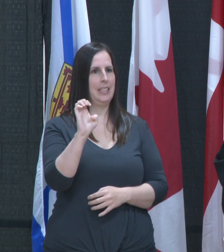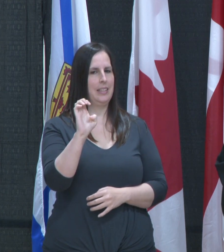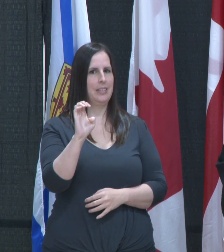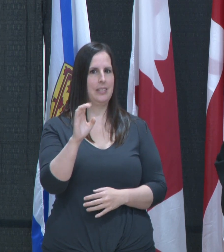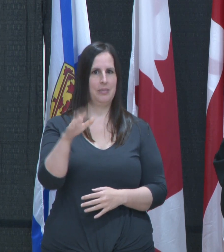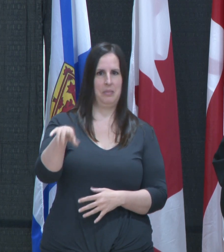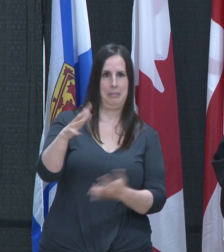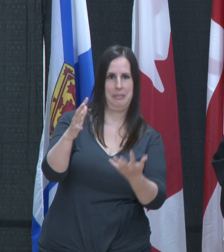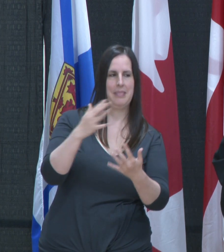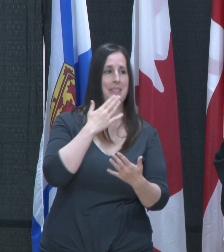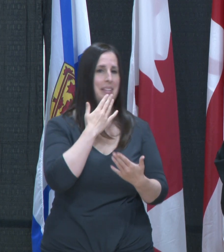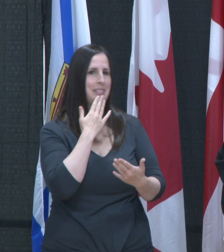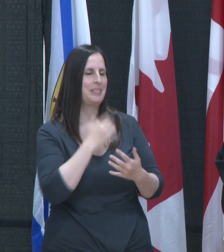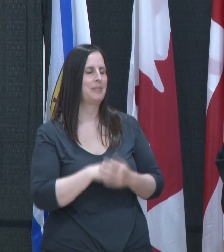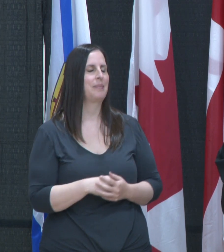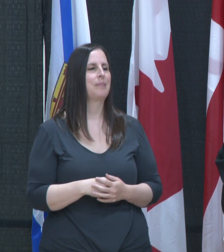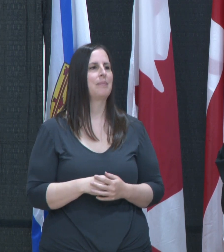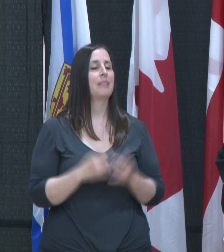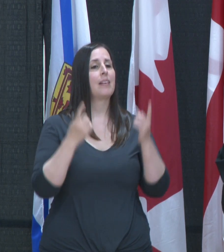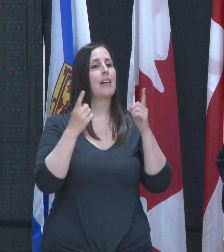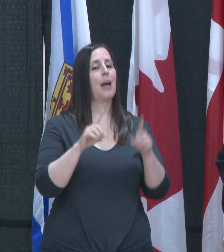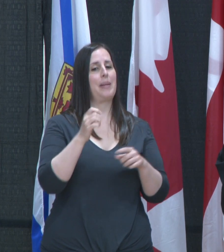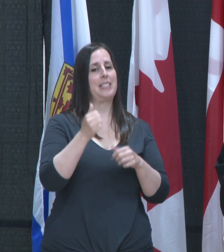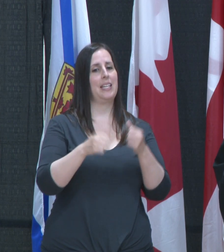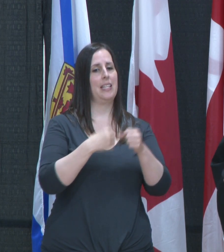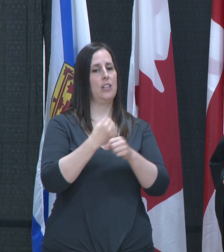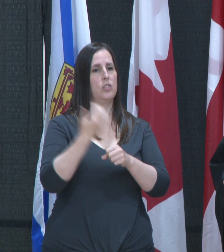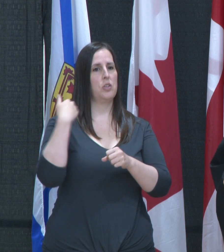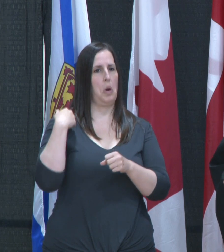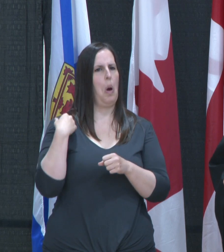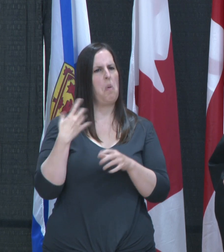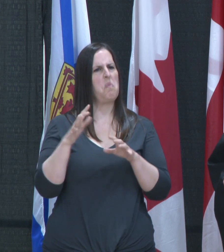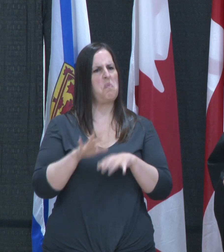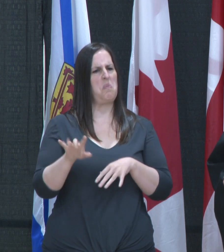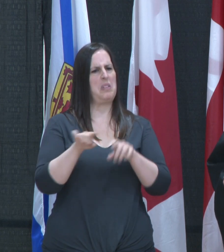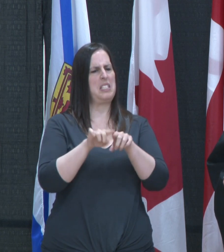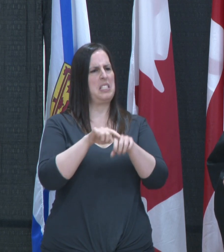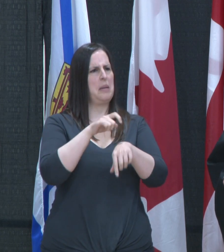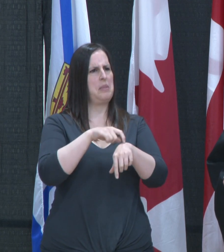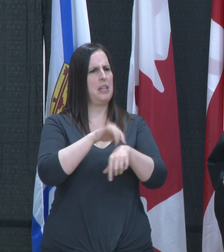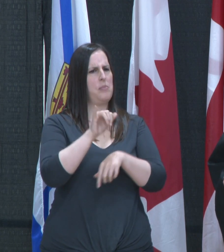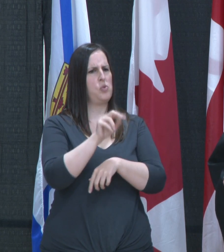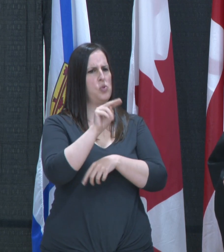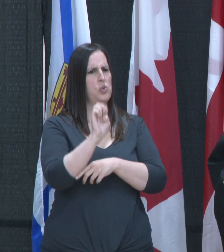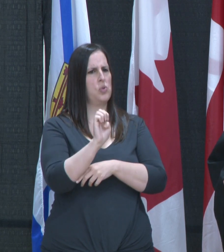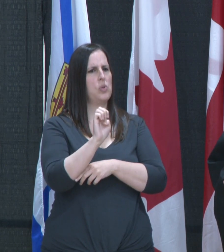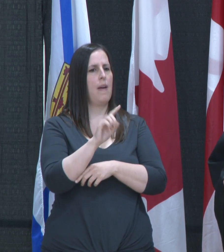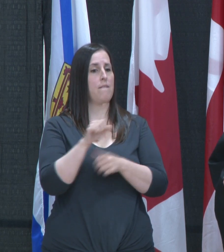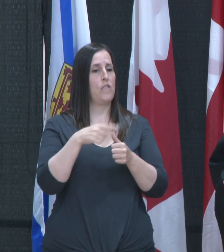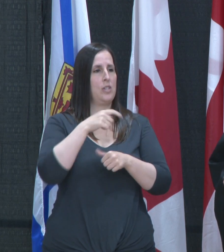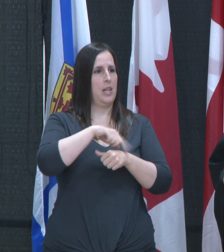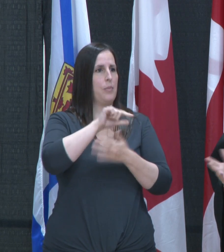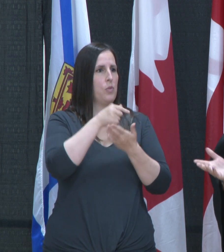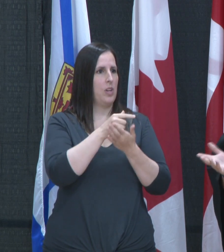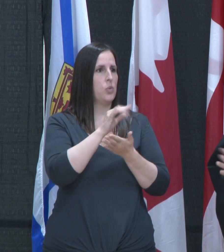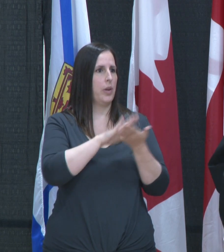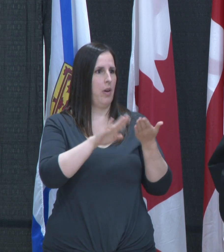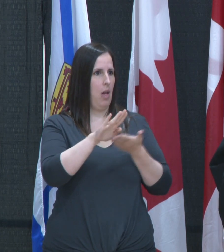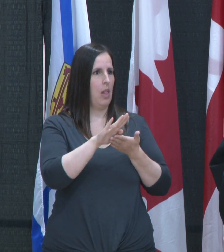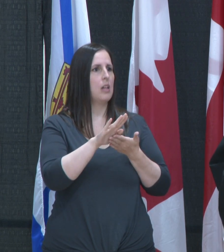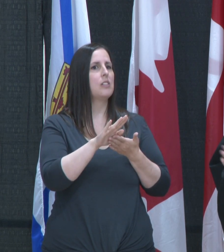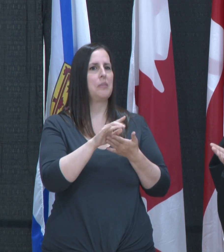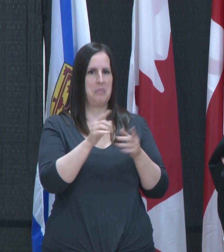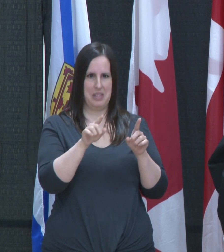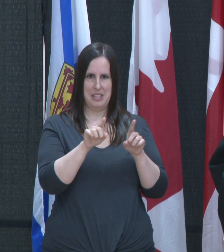Thank you. It was 10 years ago, right around this time, I was given the honor of speaking at my first college graduation. And